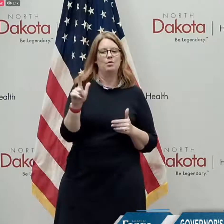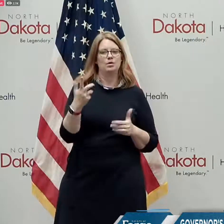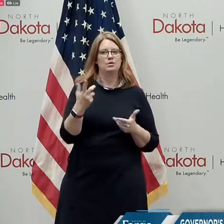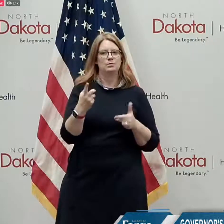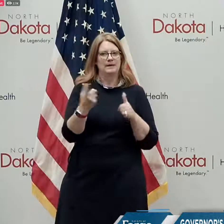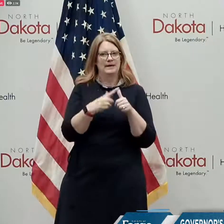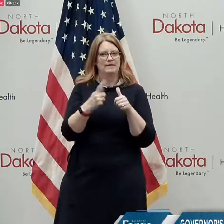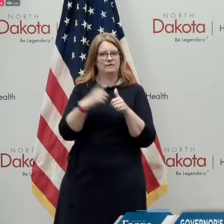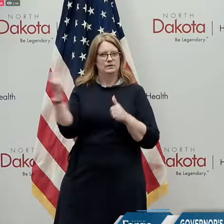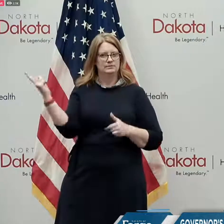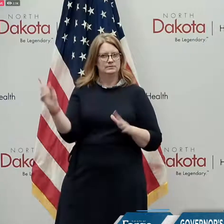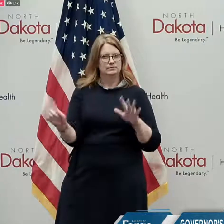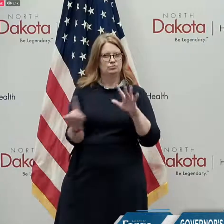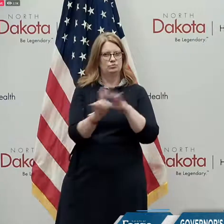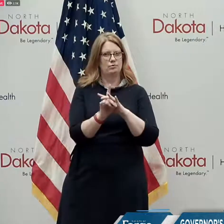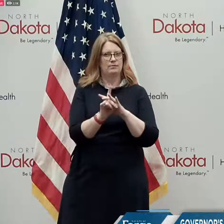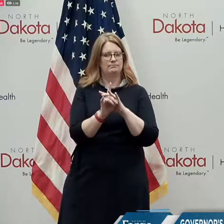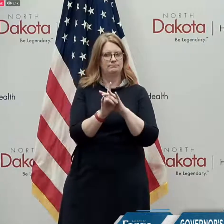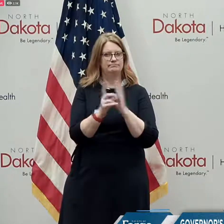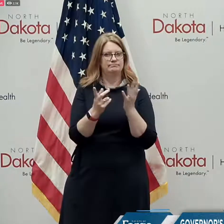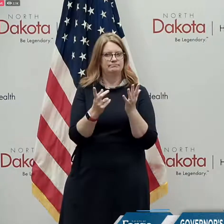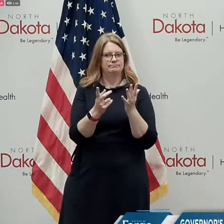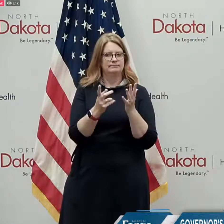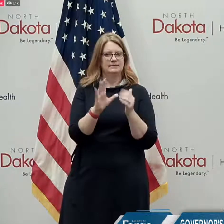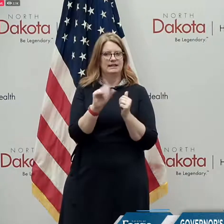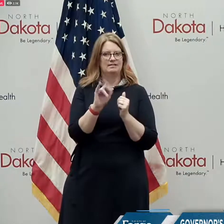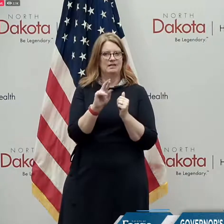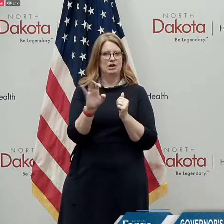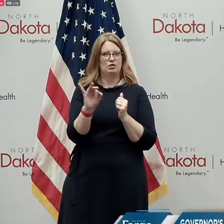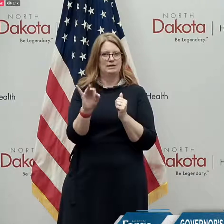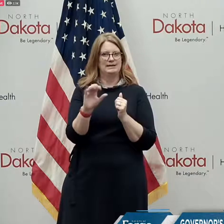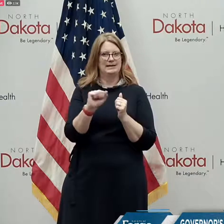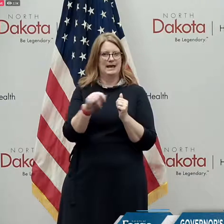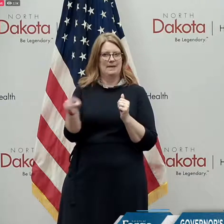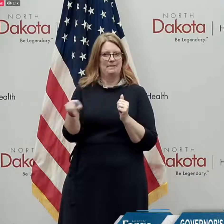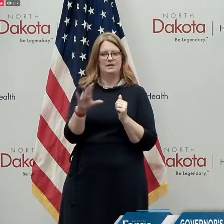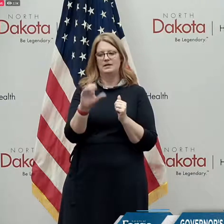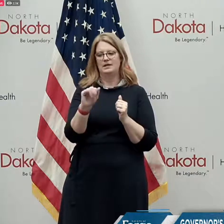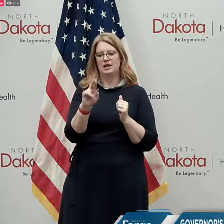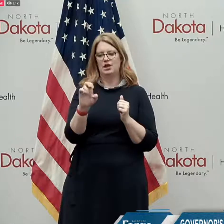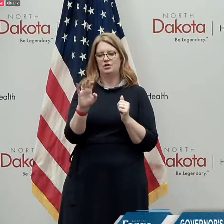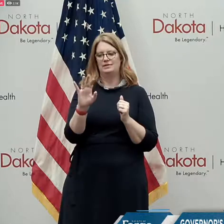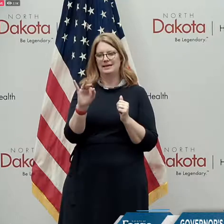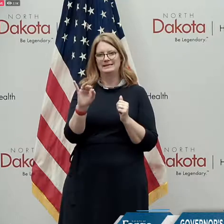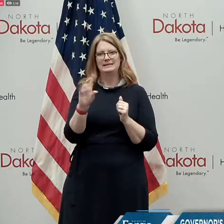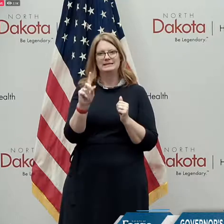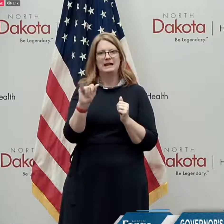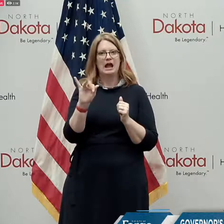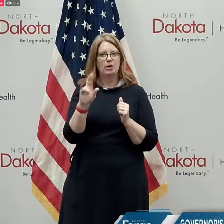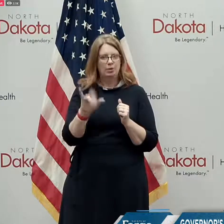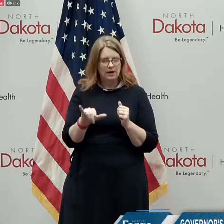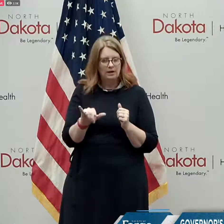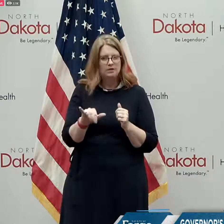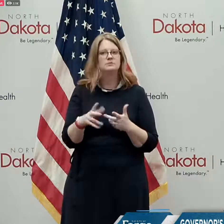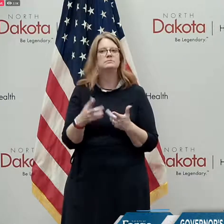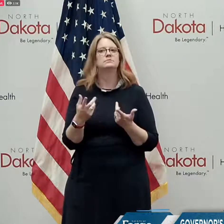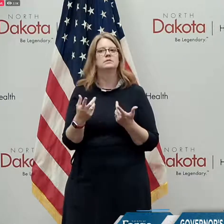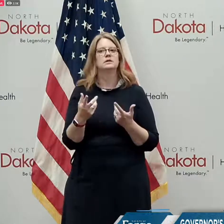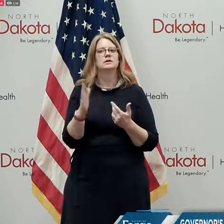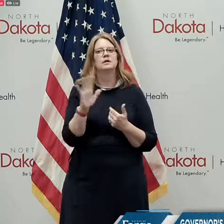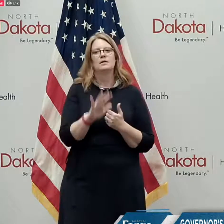visited with you about the first iteration of the Care19 app, and that was Care19 Diary. And since that time,